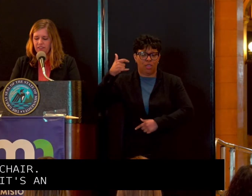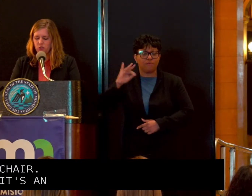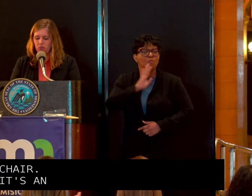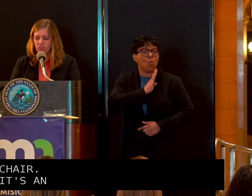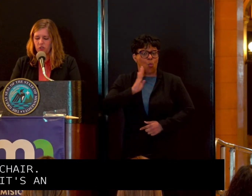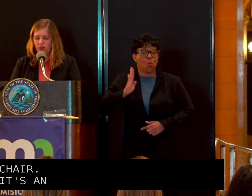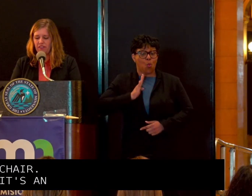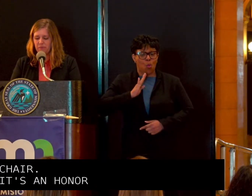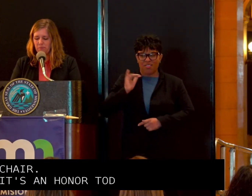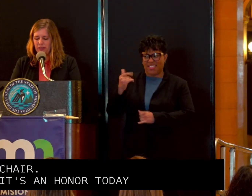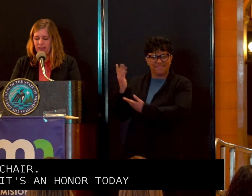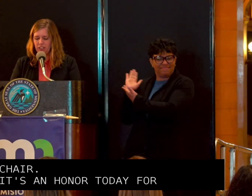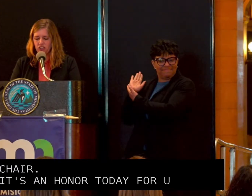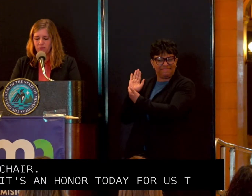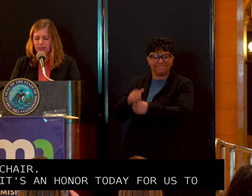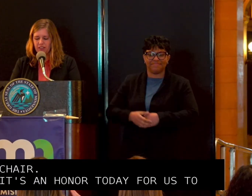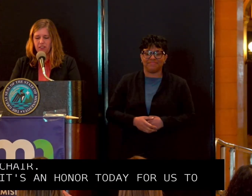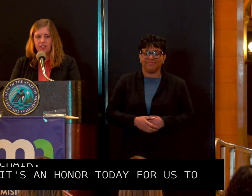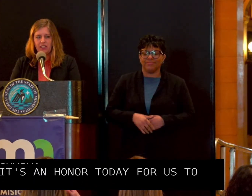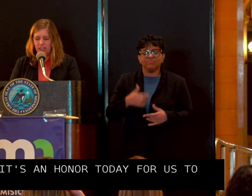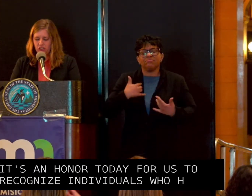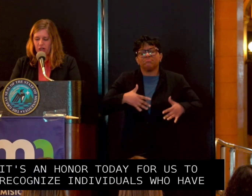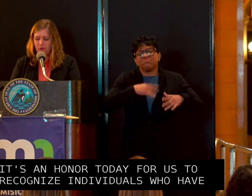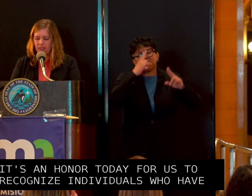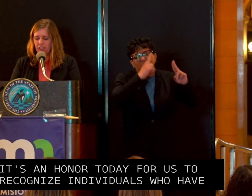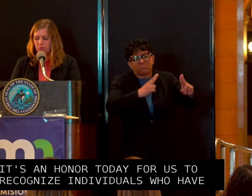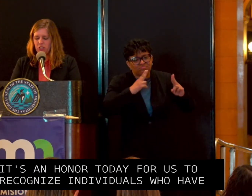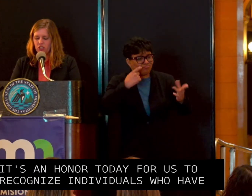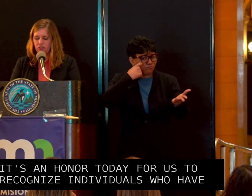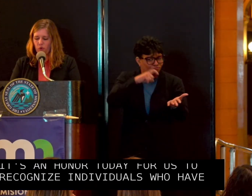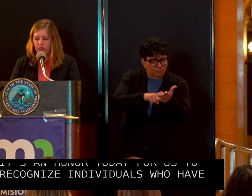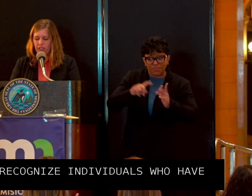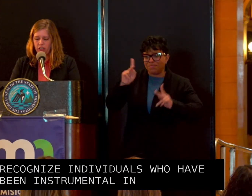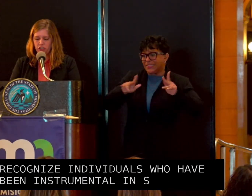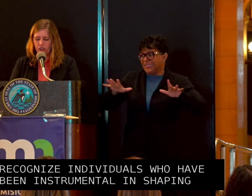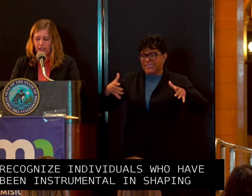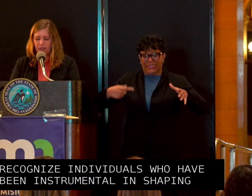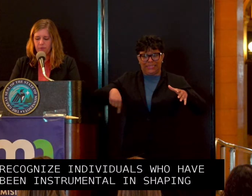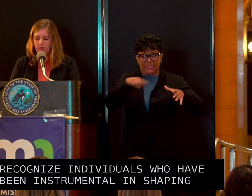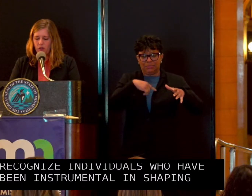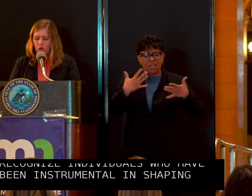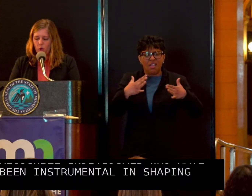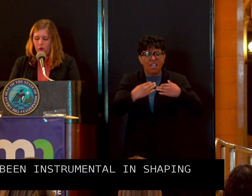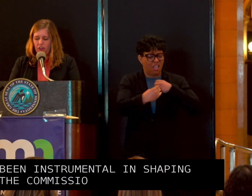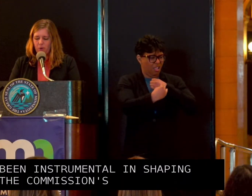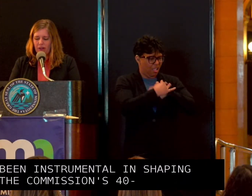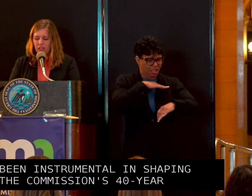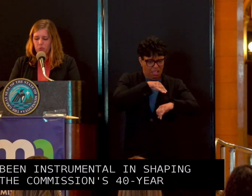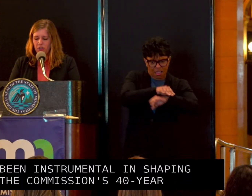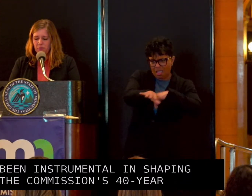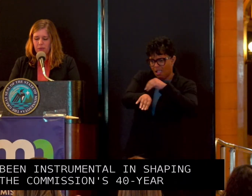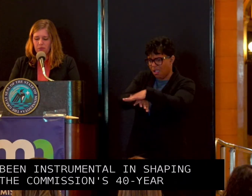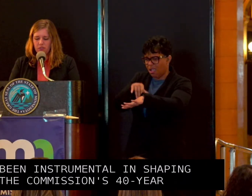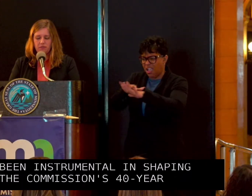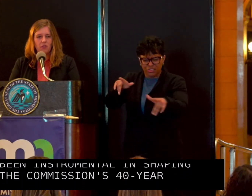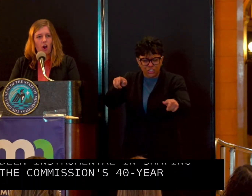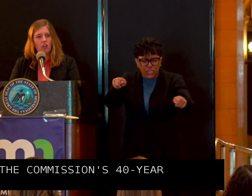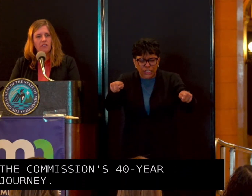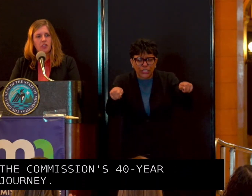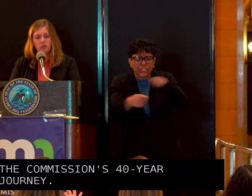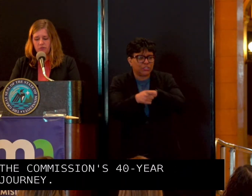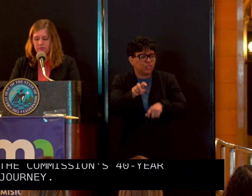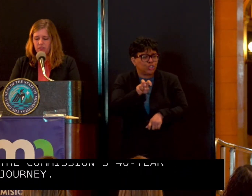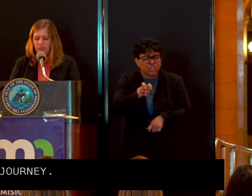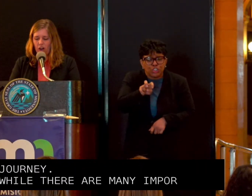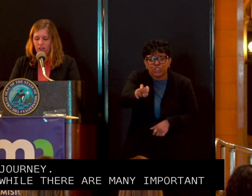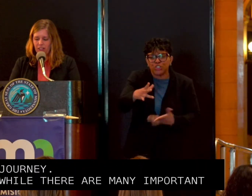recognize individuals who have been instrumental in shaping the commission's 40-year journey. While there are many important people, all